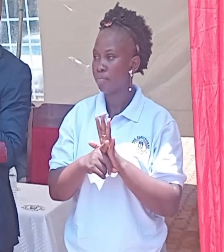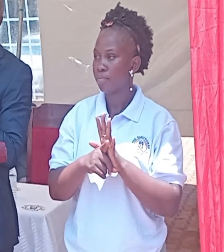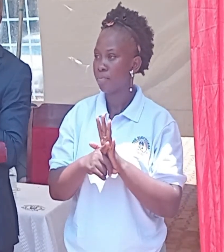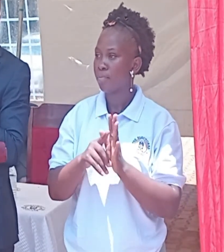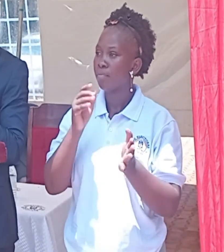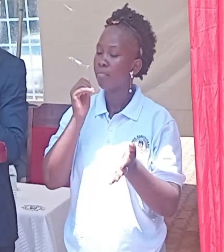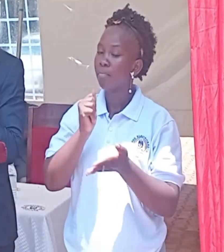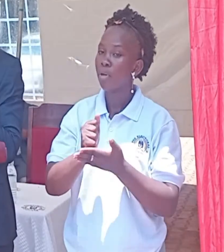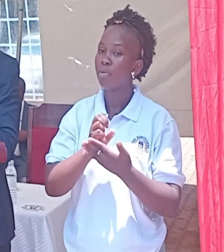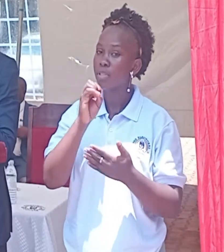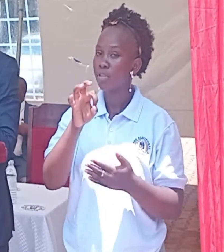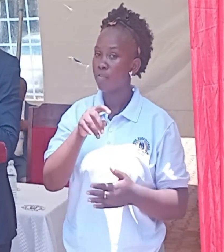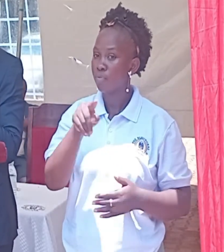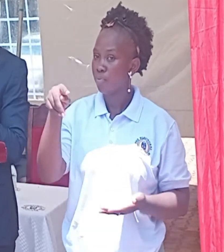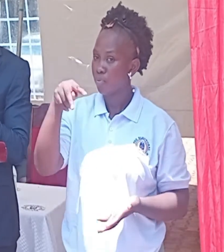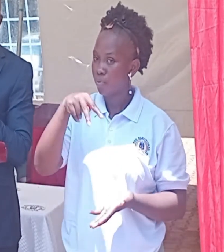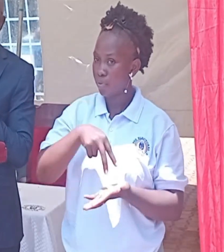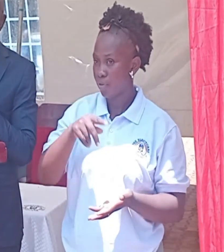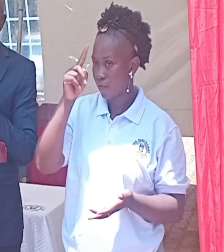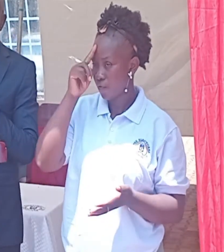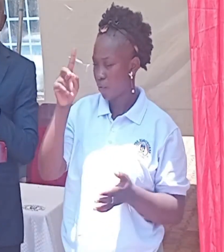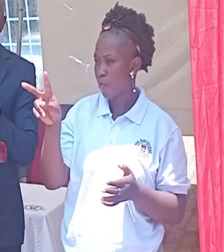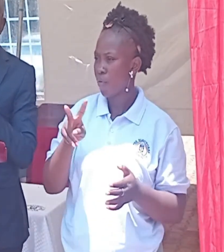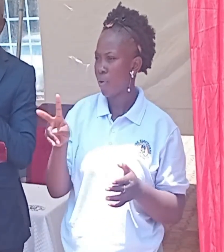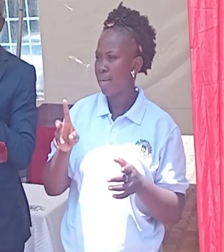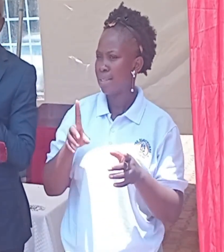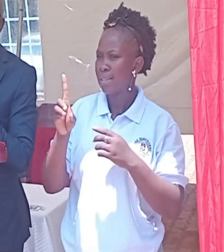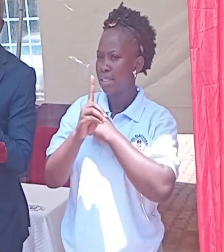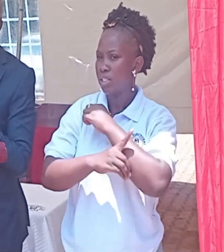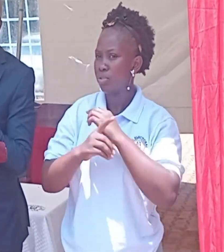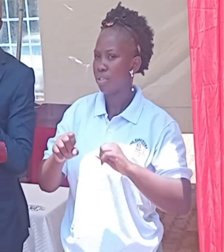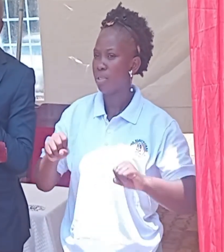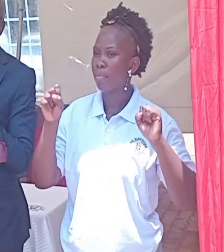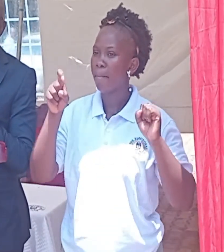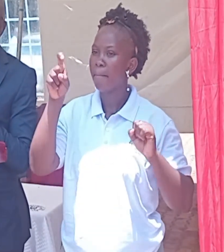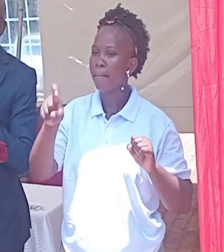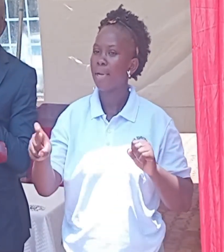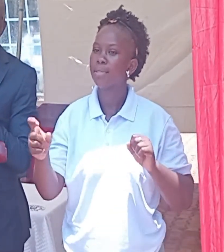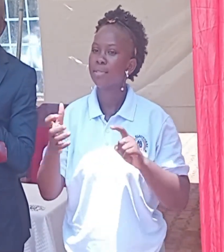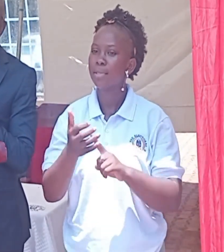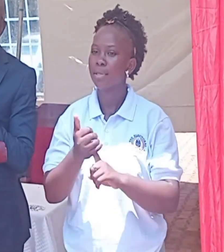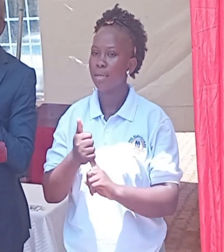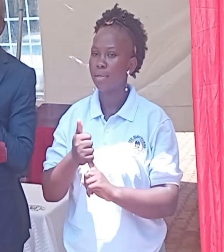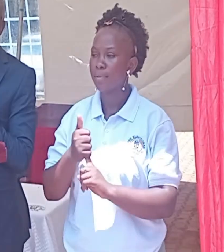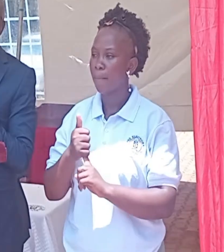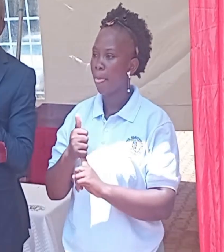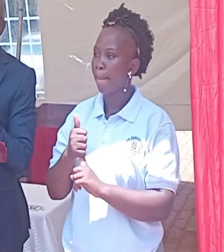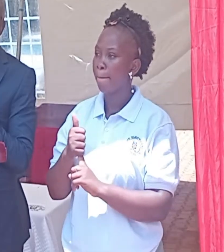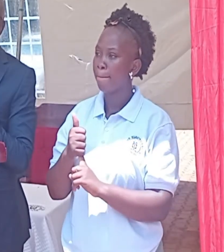Because if you are contesting for as district chairperson, you are required to get